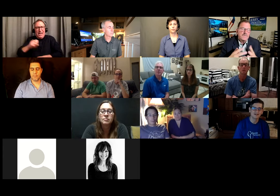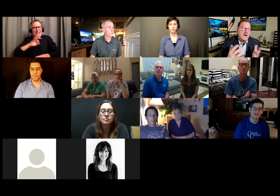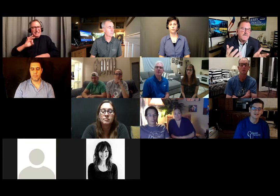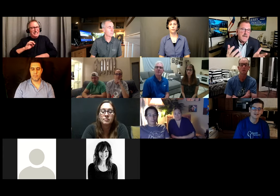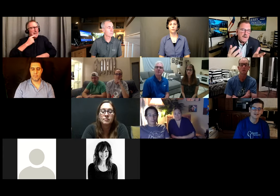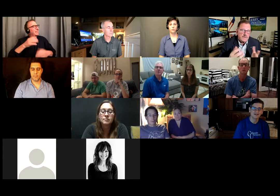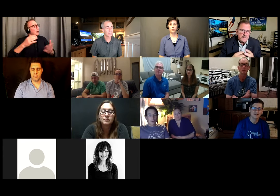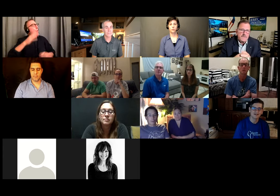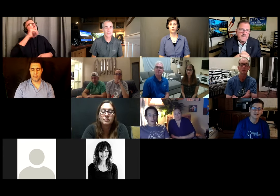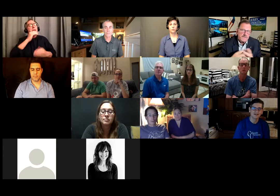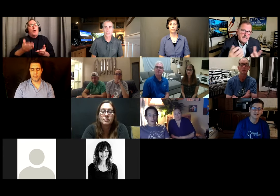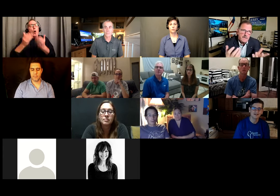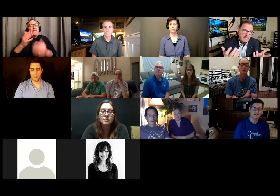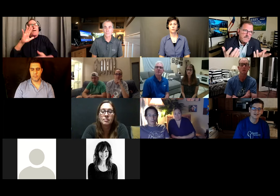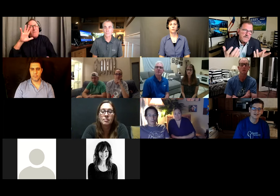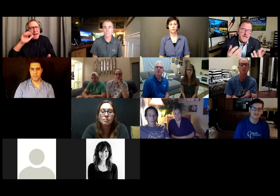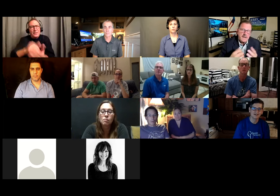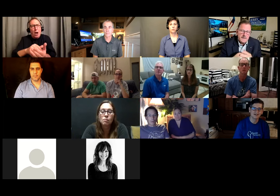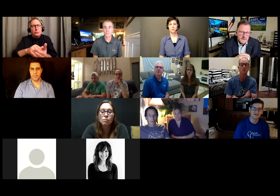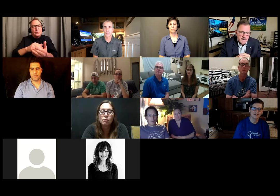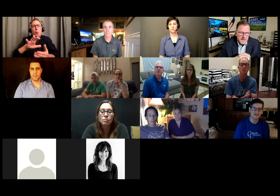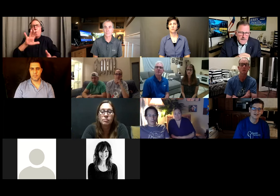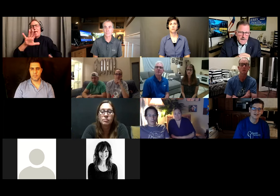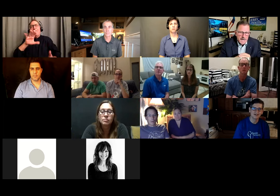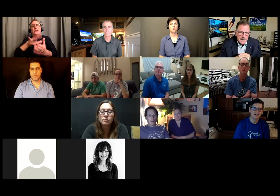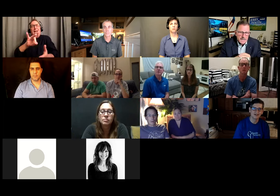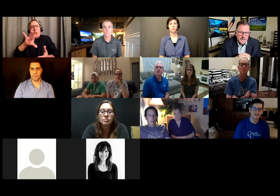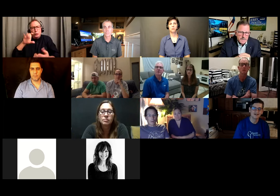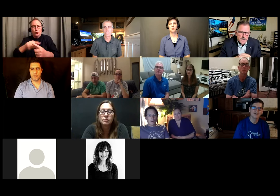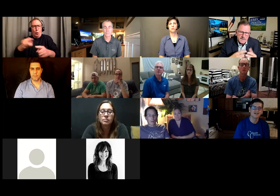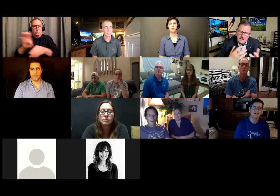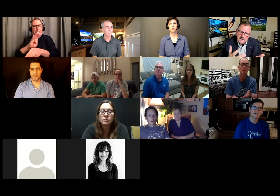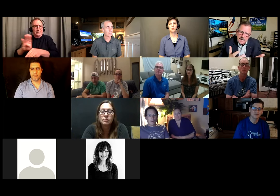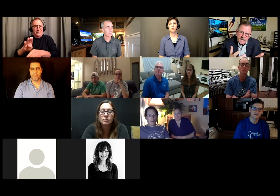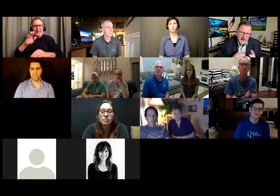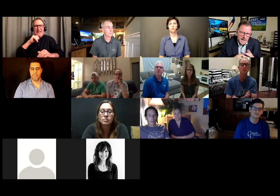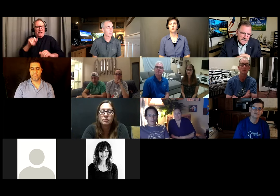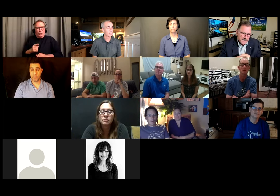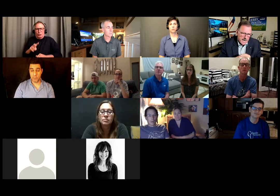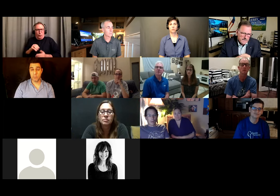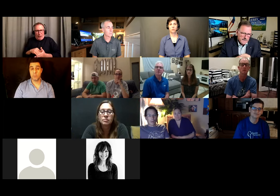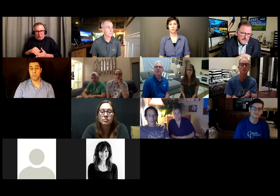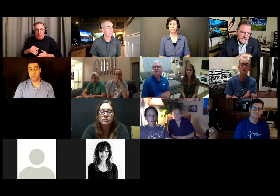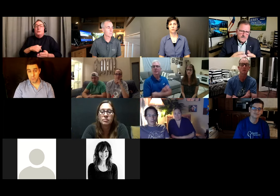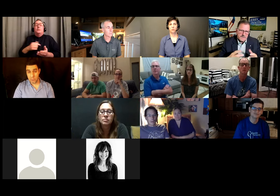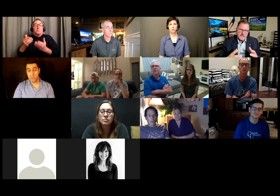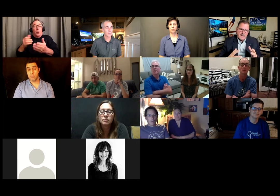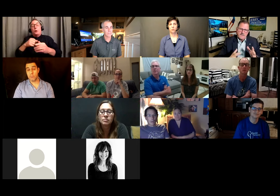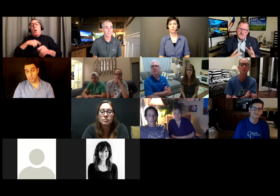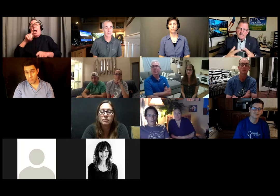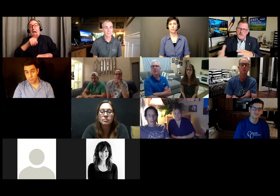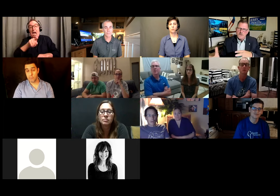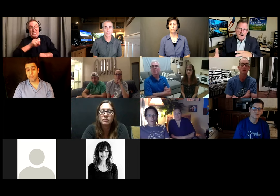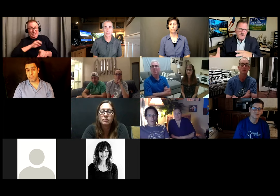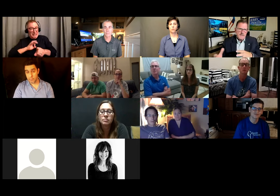it to 5,000 or 5,800. And when I looked at that, I asked the staff,